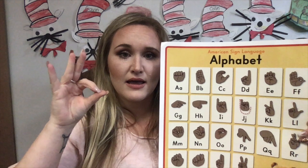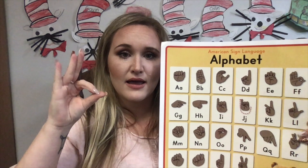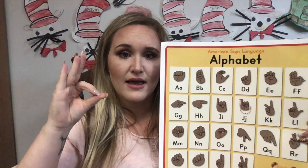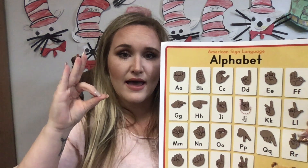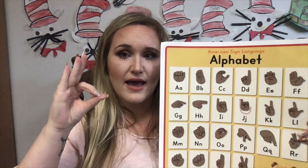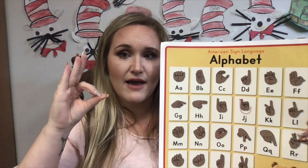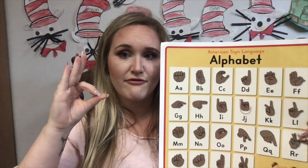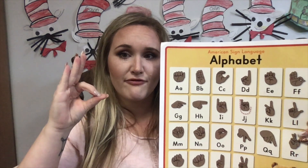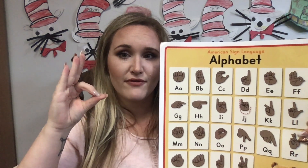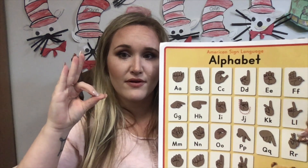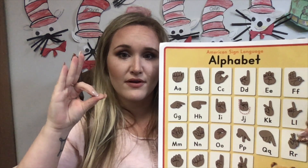F,